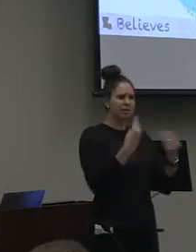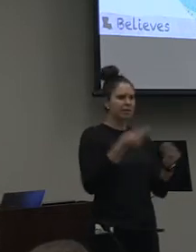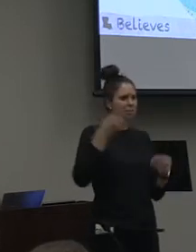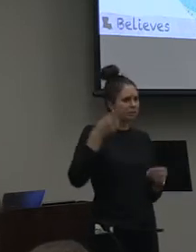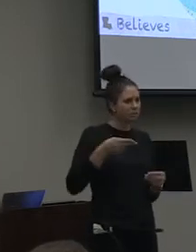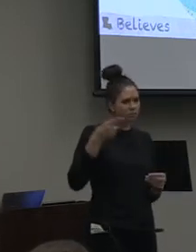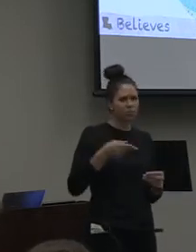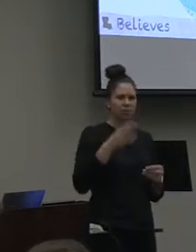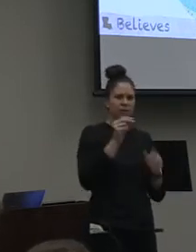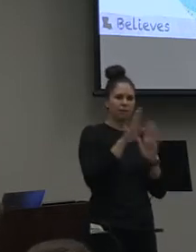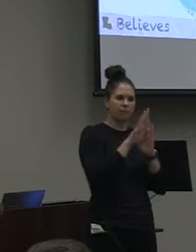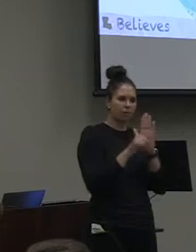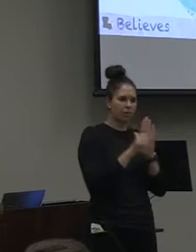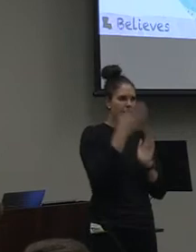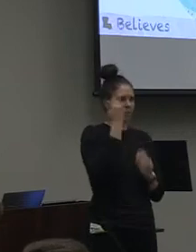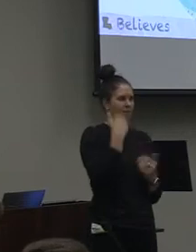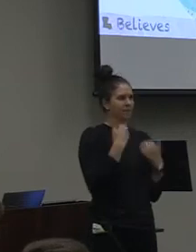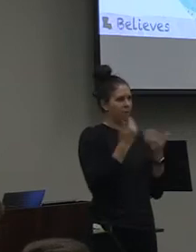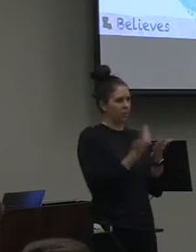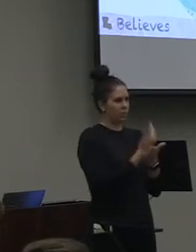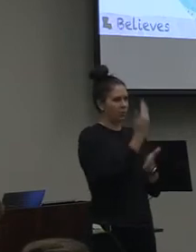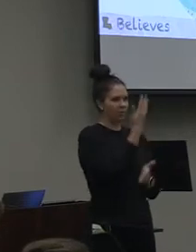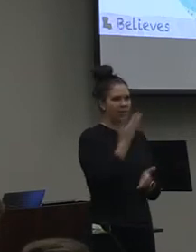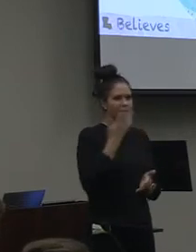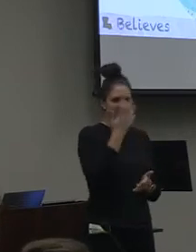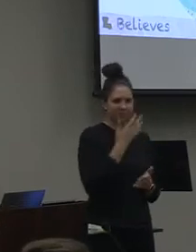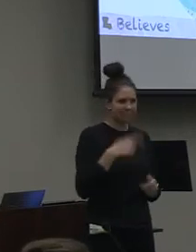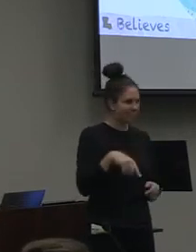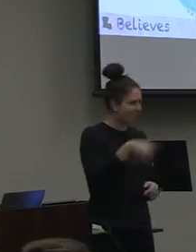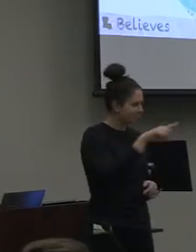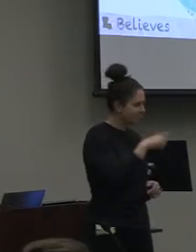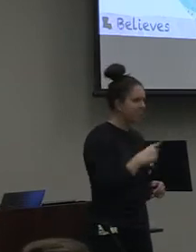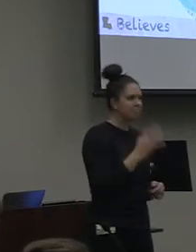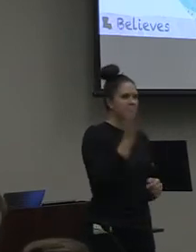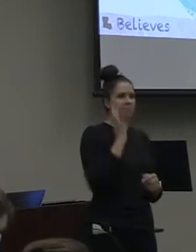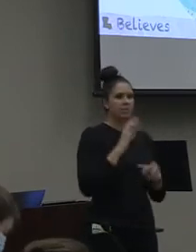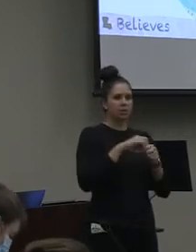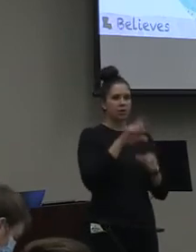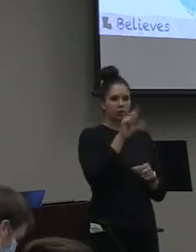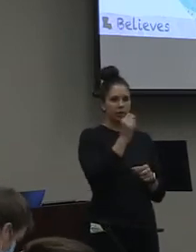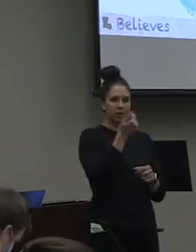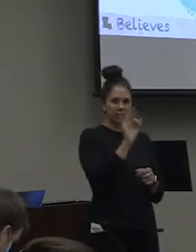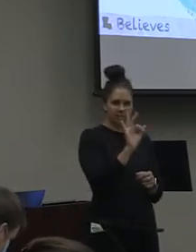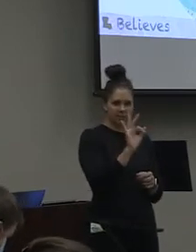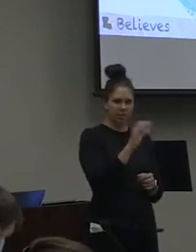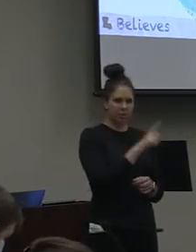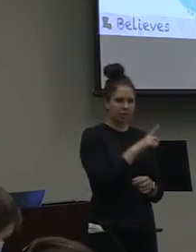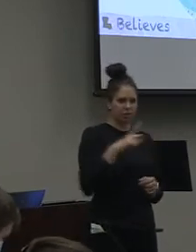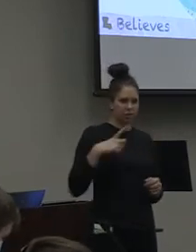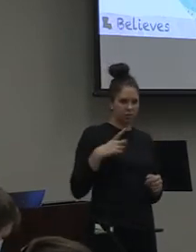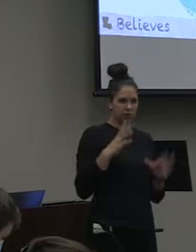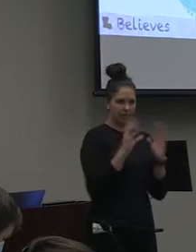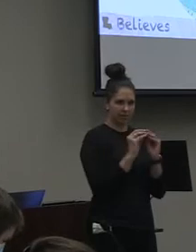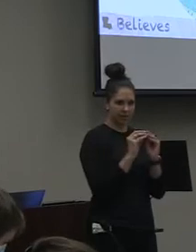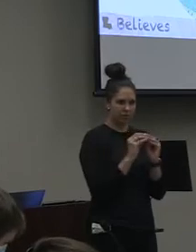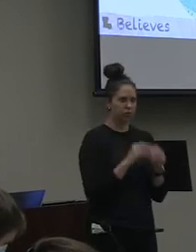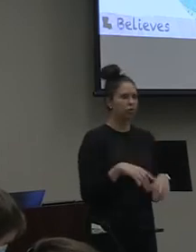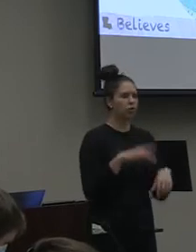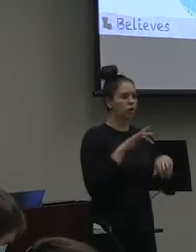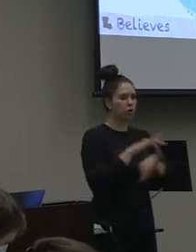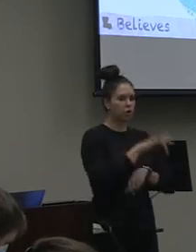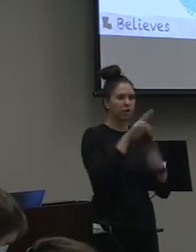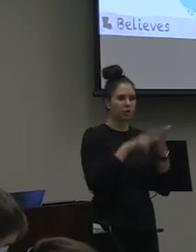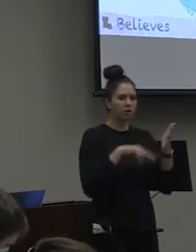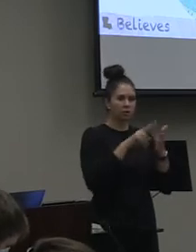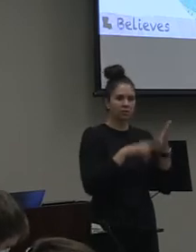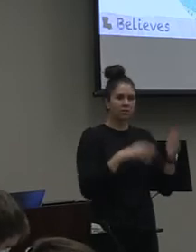and background since we do have some new faces. So back in 2019 legislative session, the Early